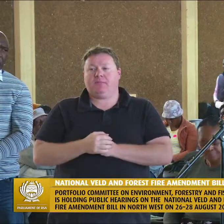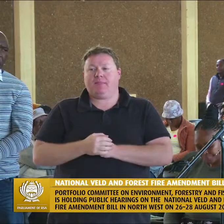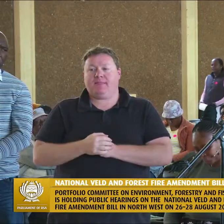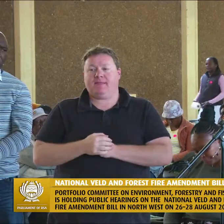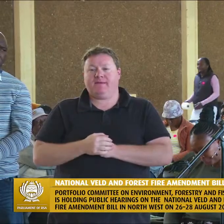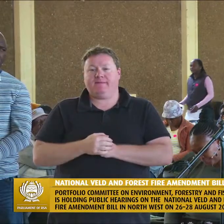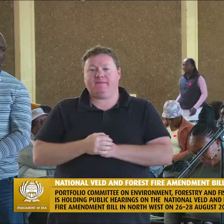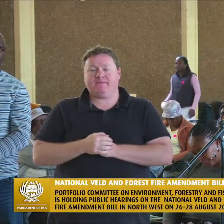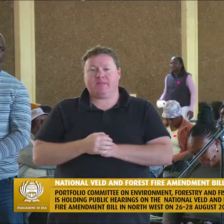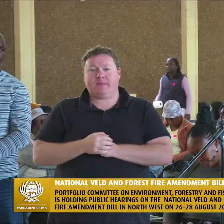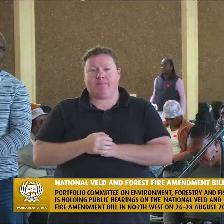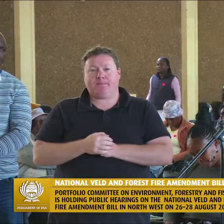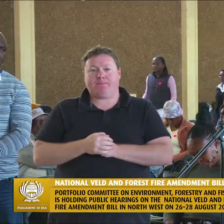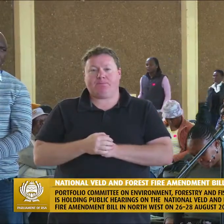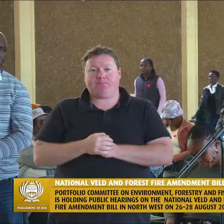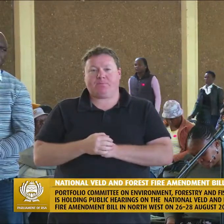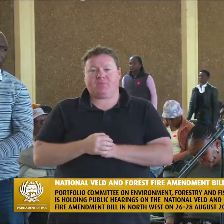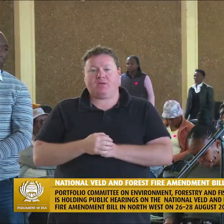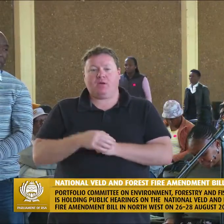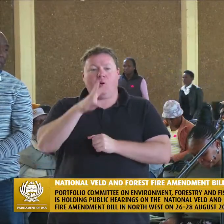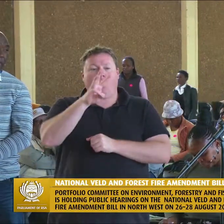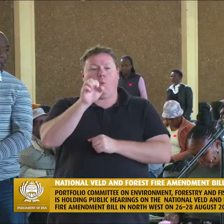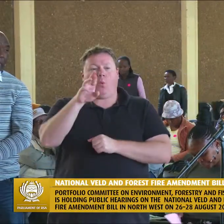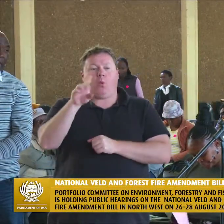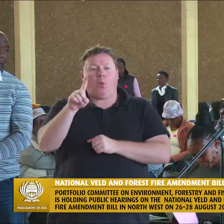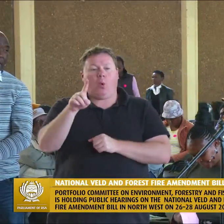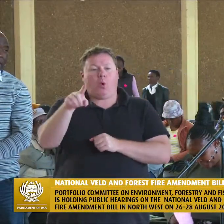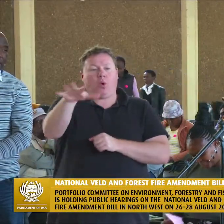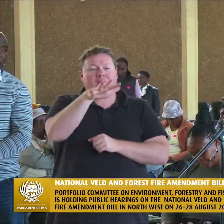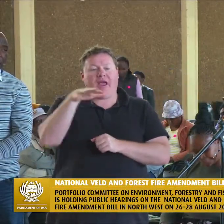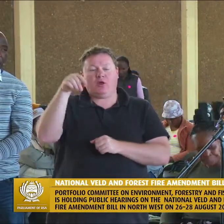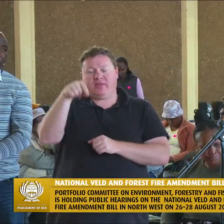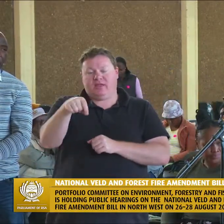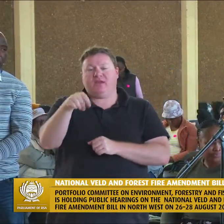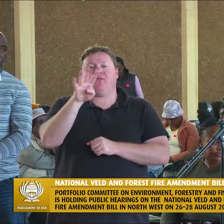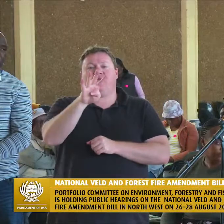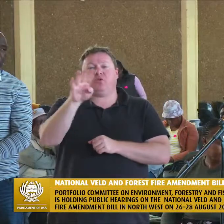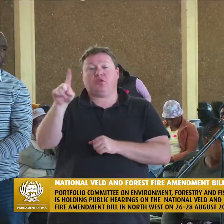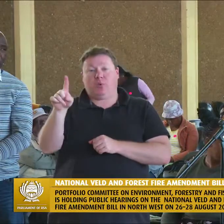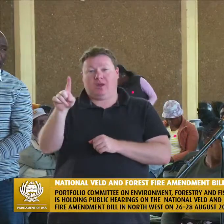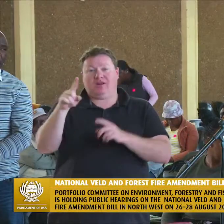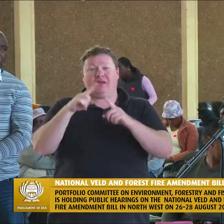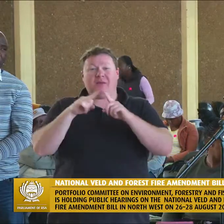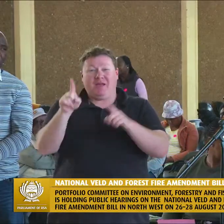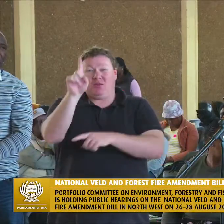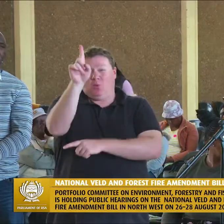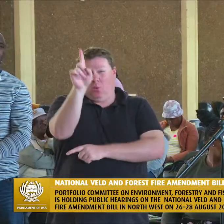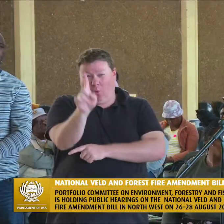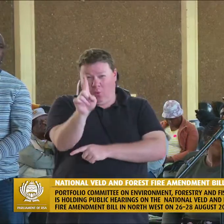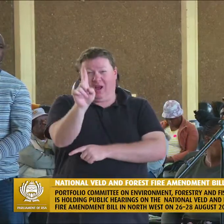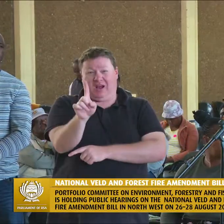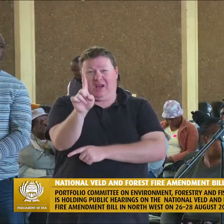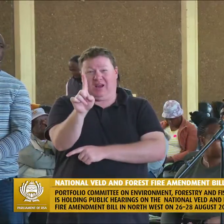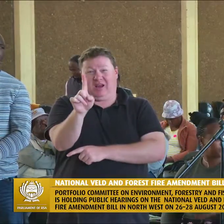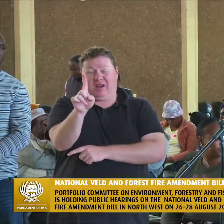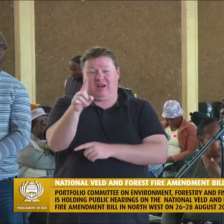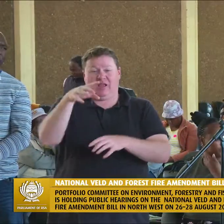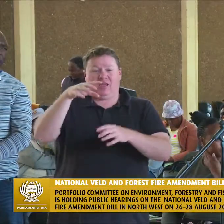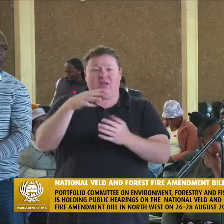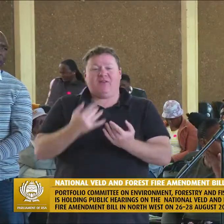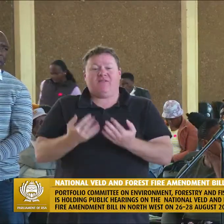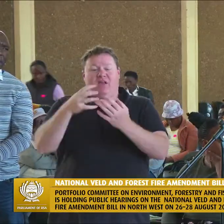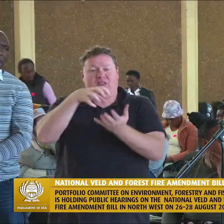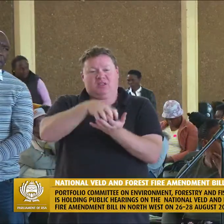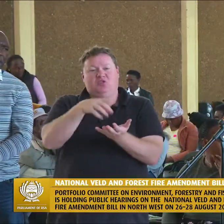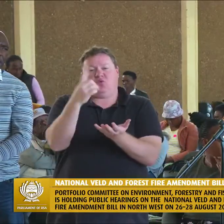we have got 41 watts with only one fire station with service by one fire